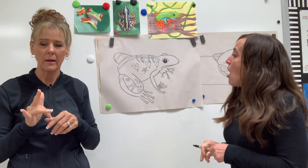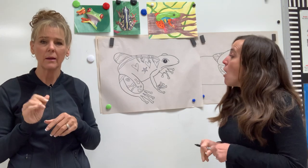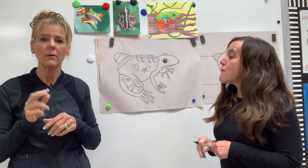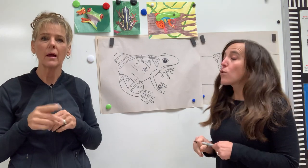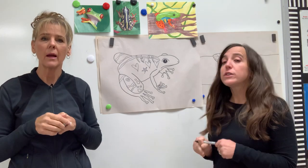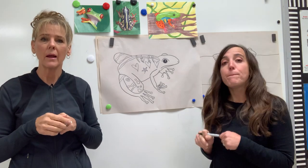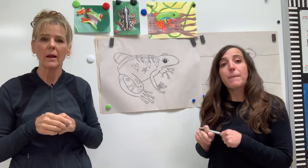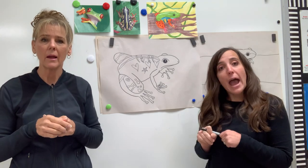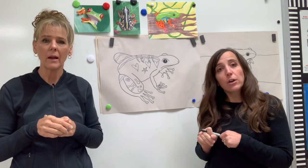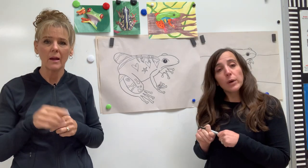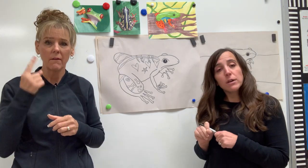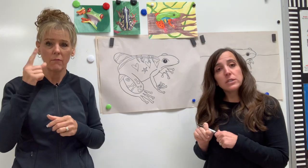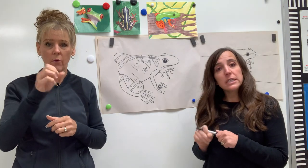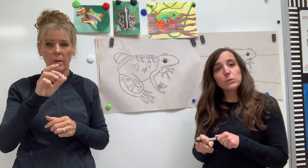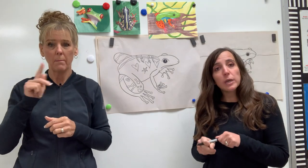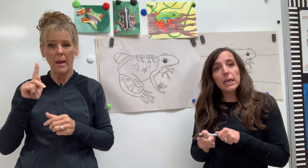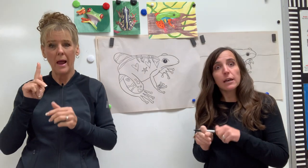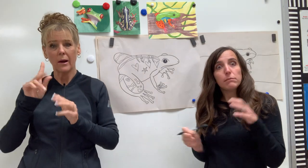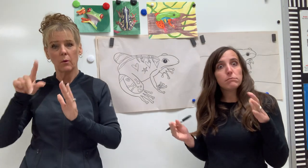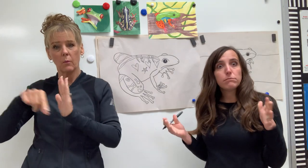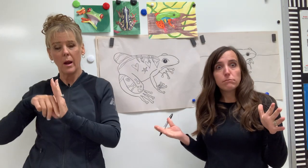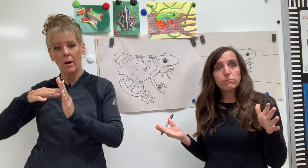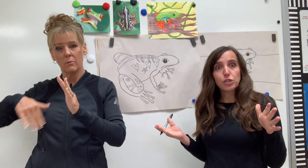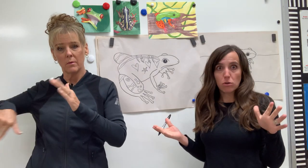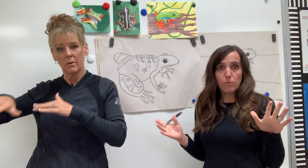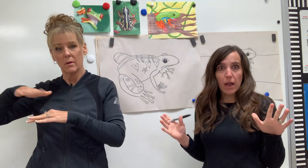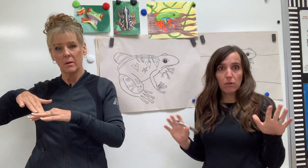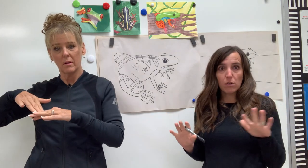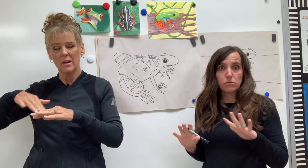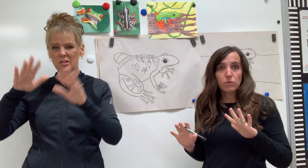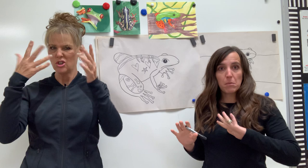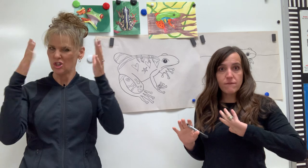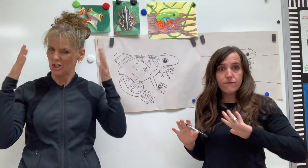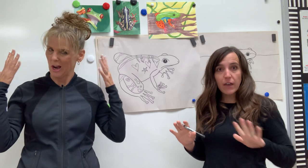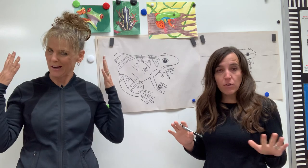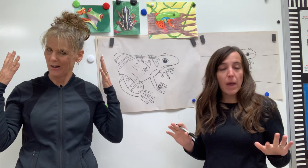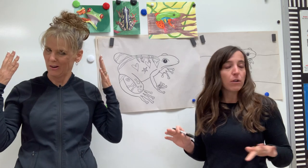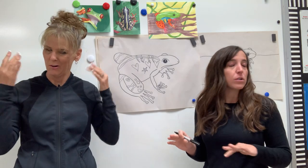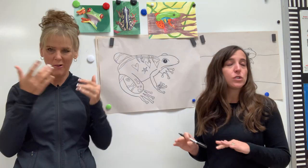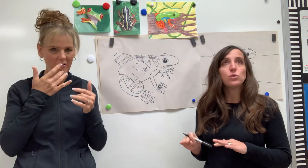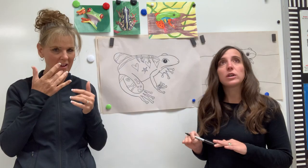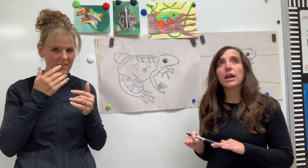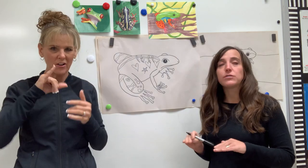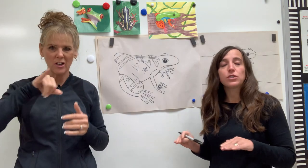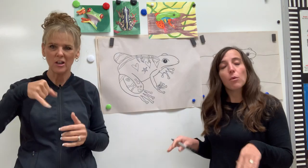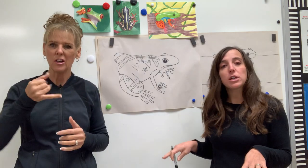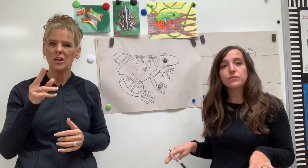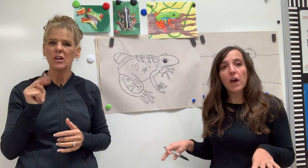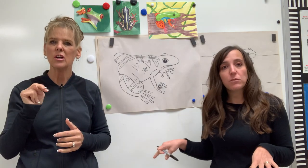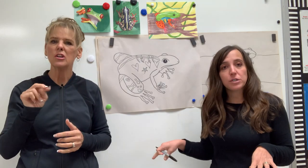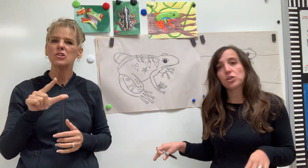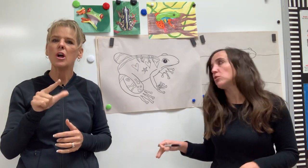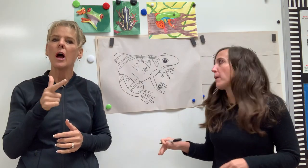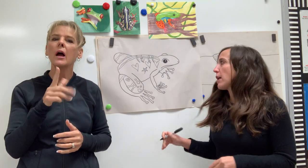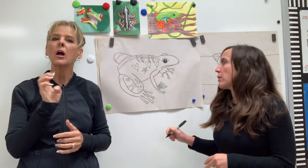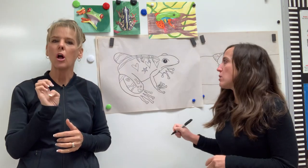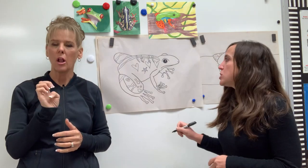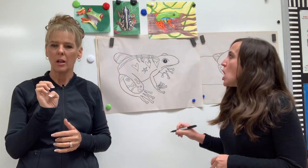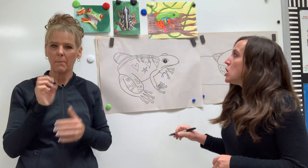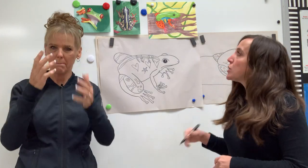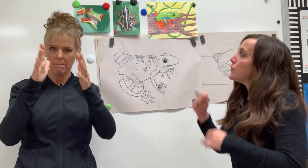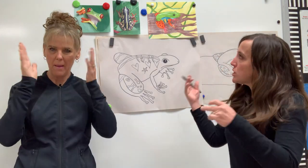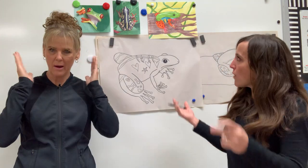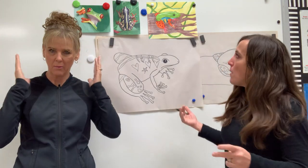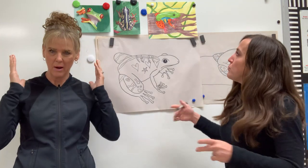okay? For the background this week, jungle background, one of my favorite backgrounds. You can have so much fun with jungle